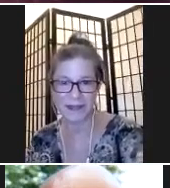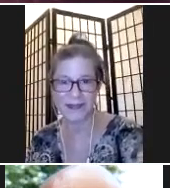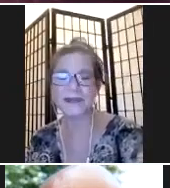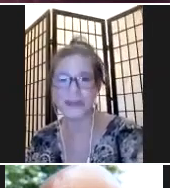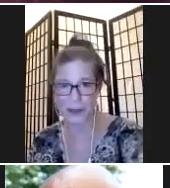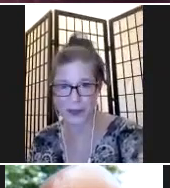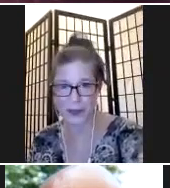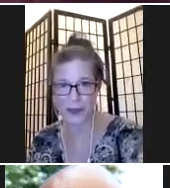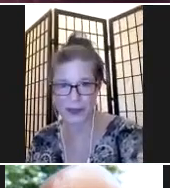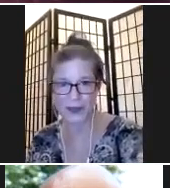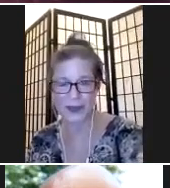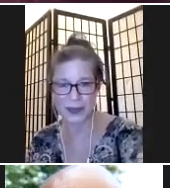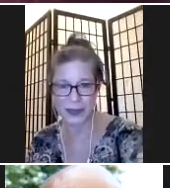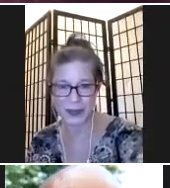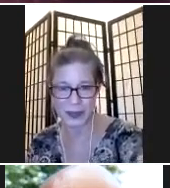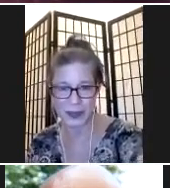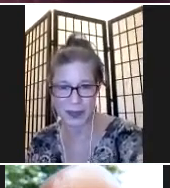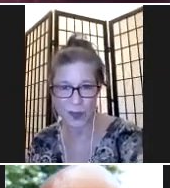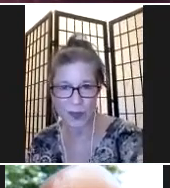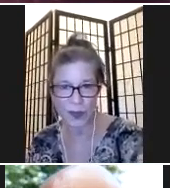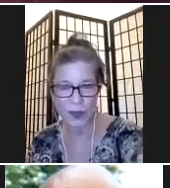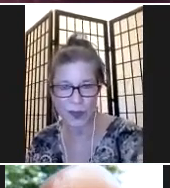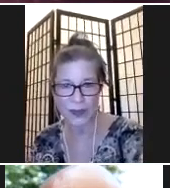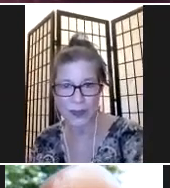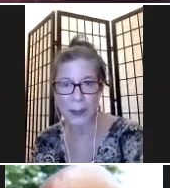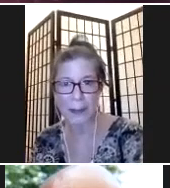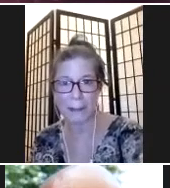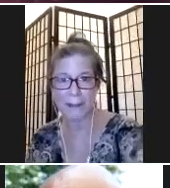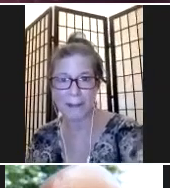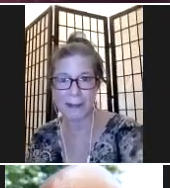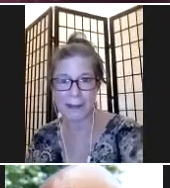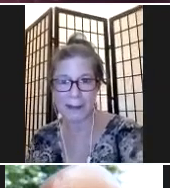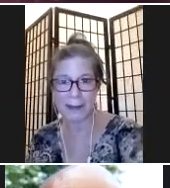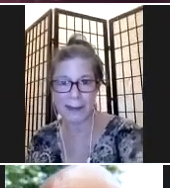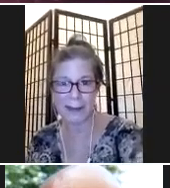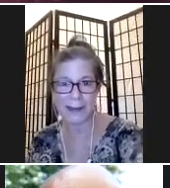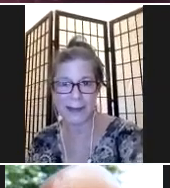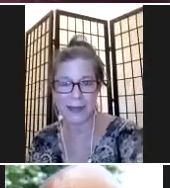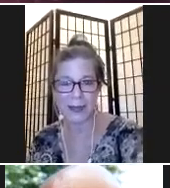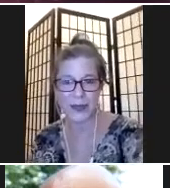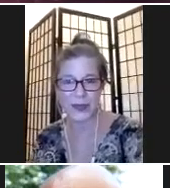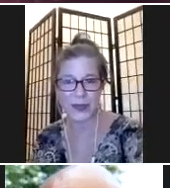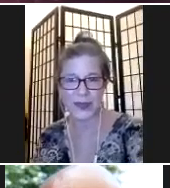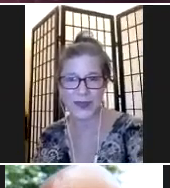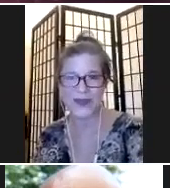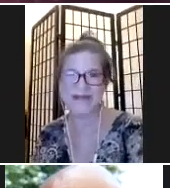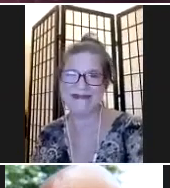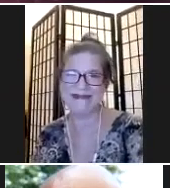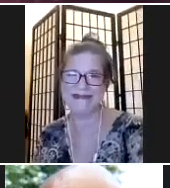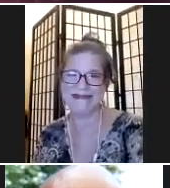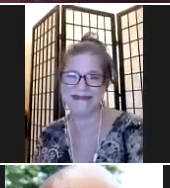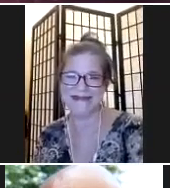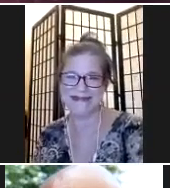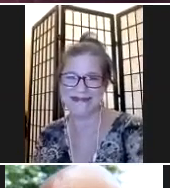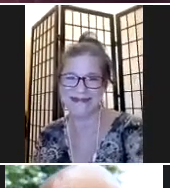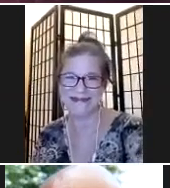the I Audio see. is- two. Speak right through a closed window and still be